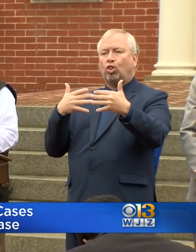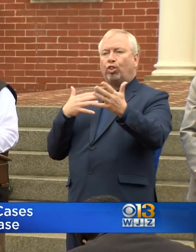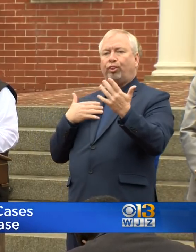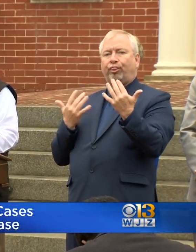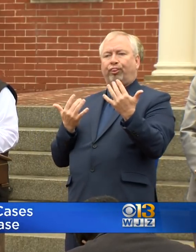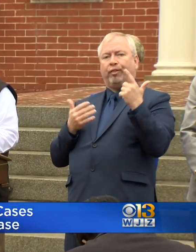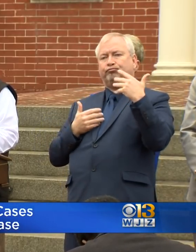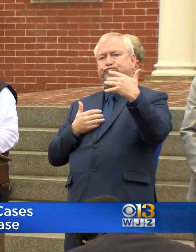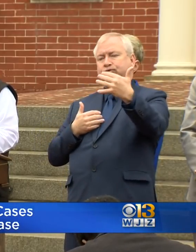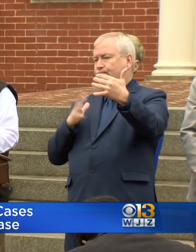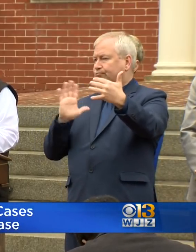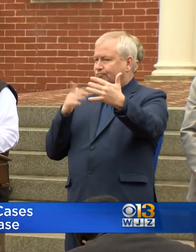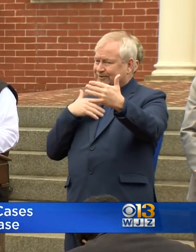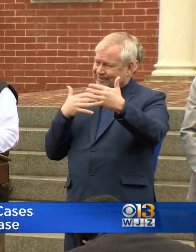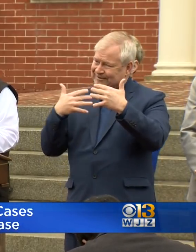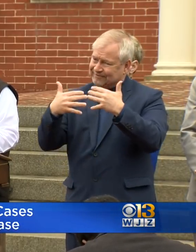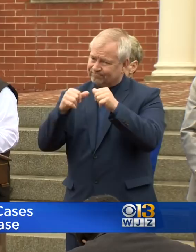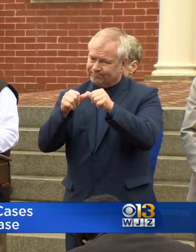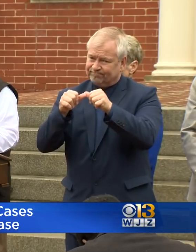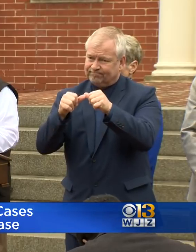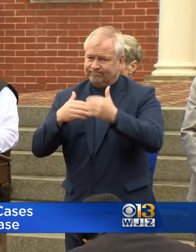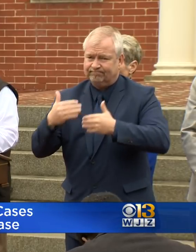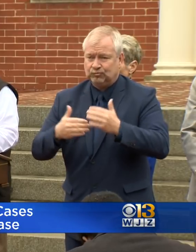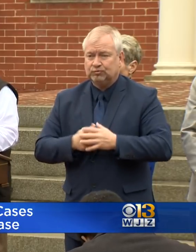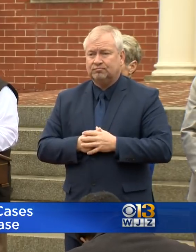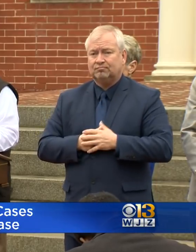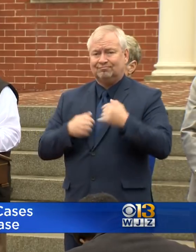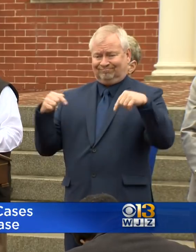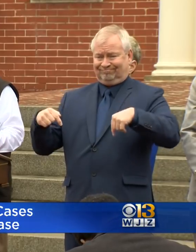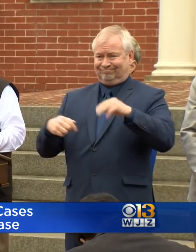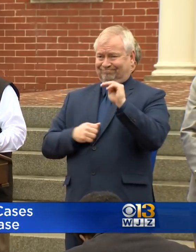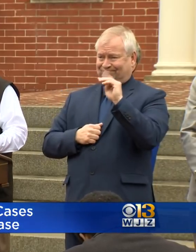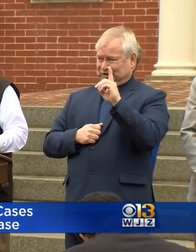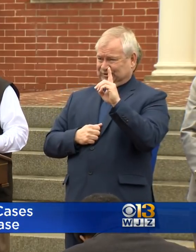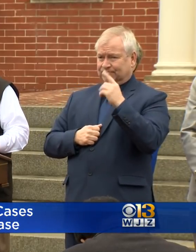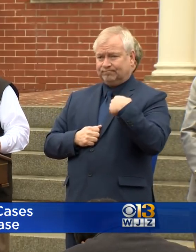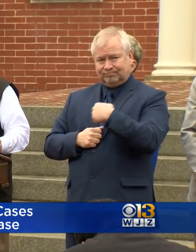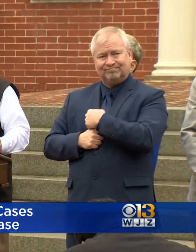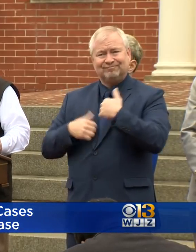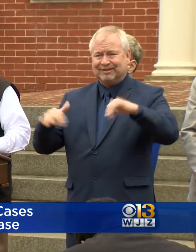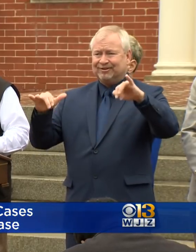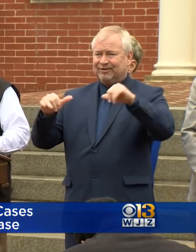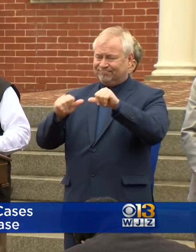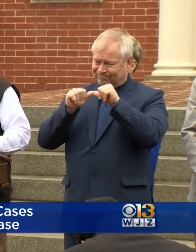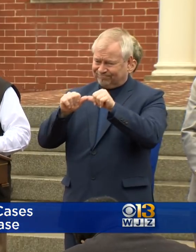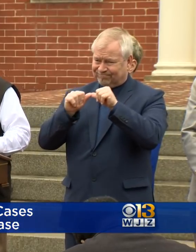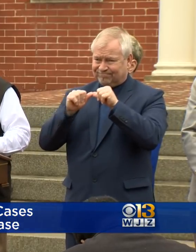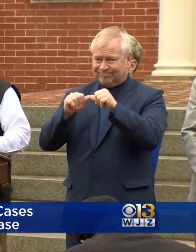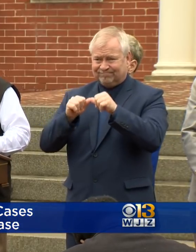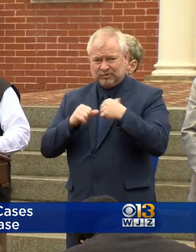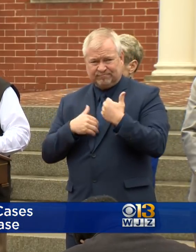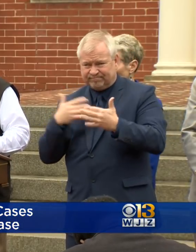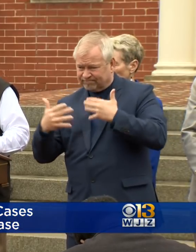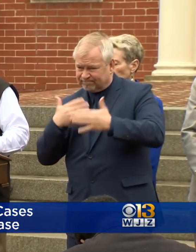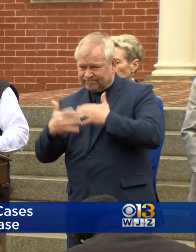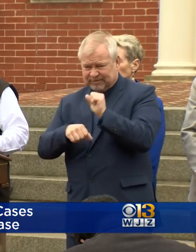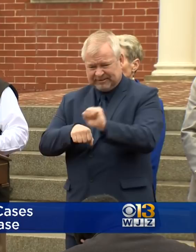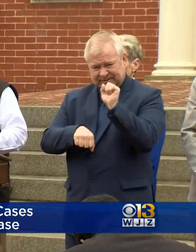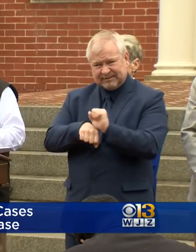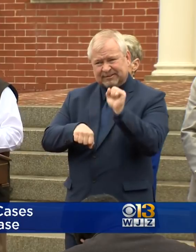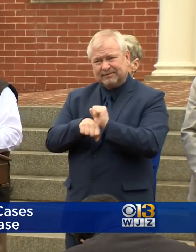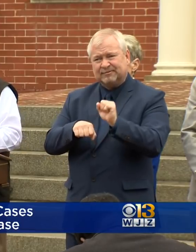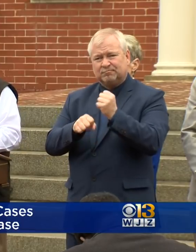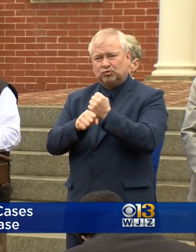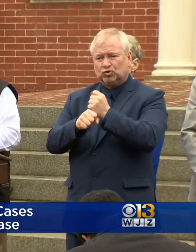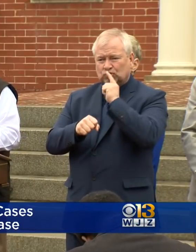here in Maryland, I am continuing to take whatever actions are necessary to protect